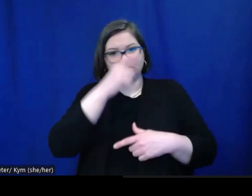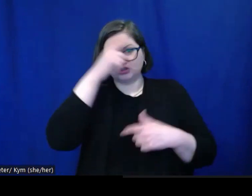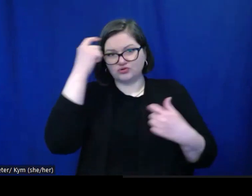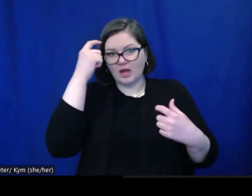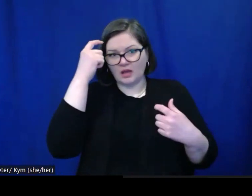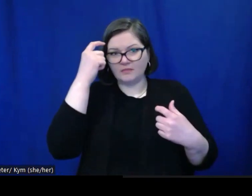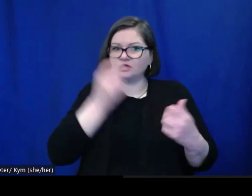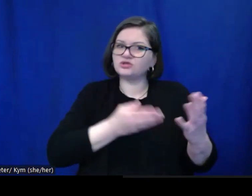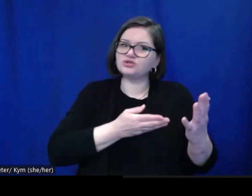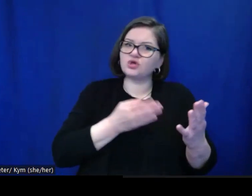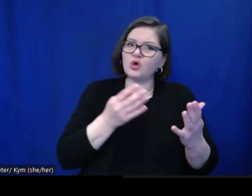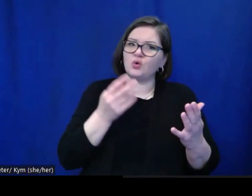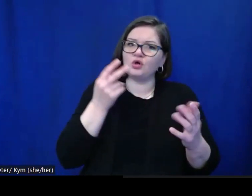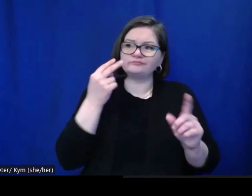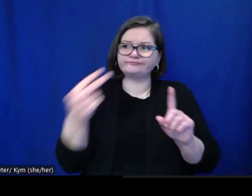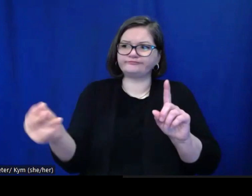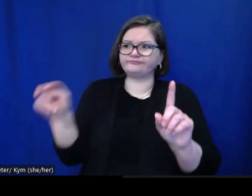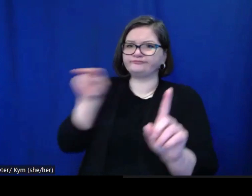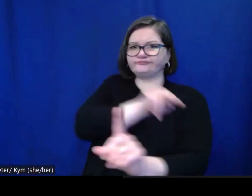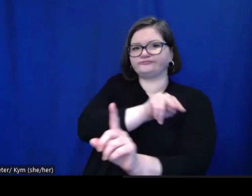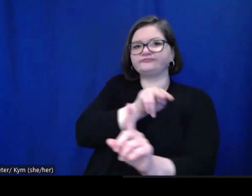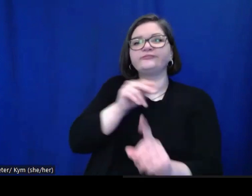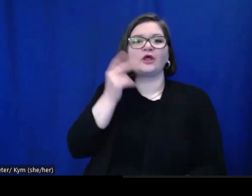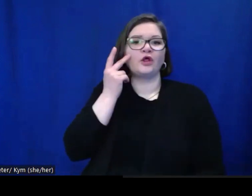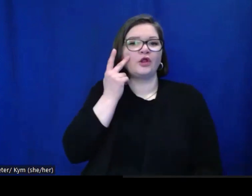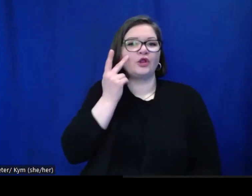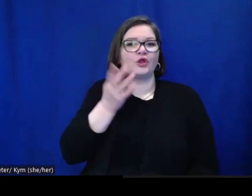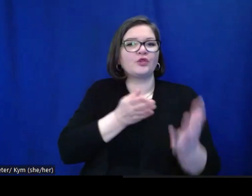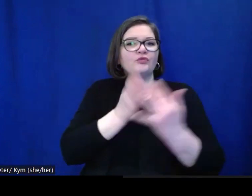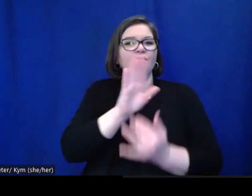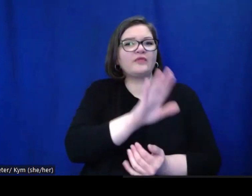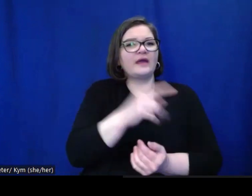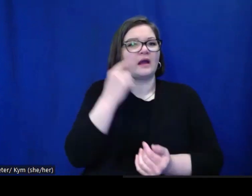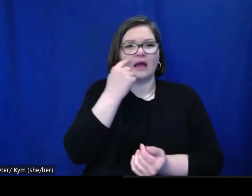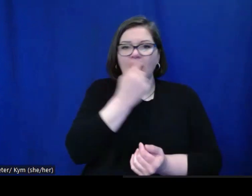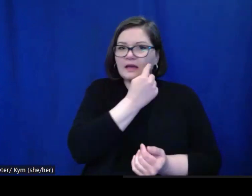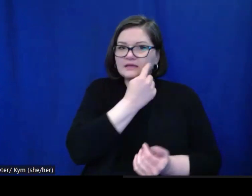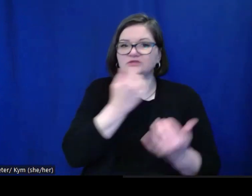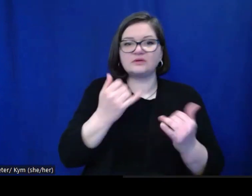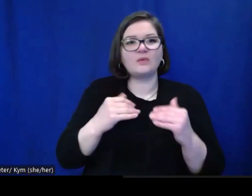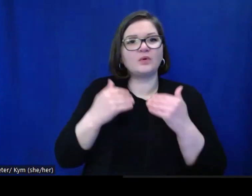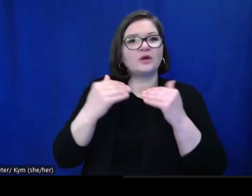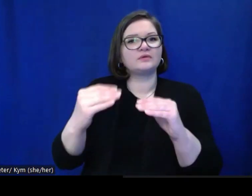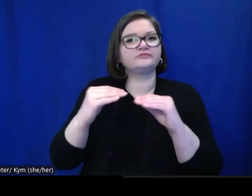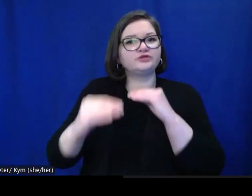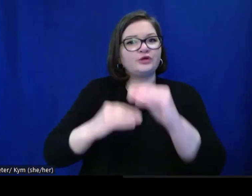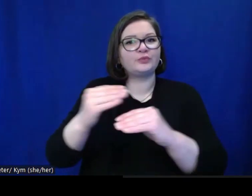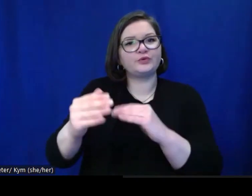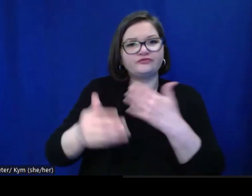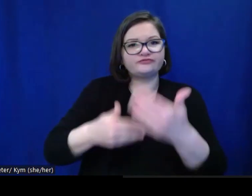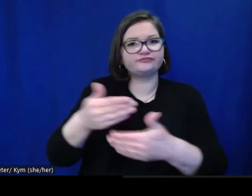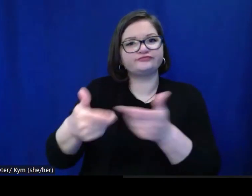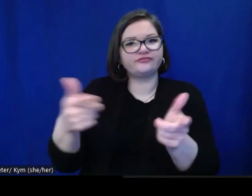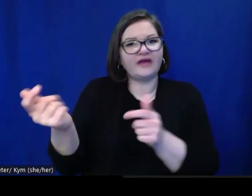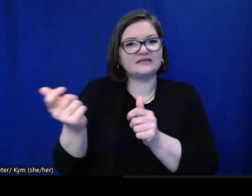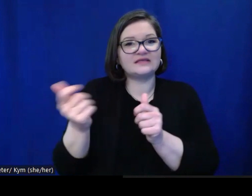Look Through Their Eyes, they're based out of Illinois. I'm gonna move quickly.